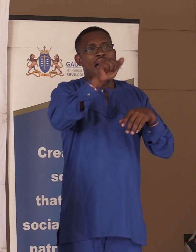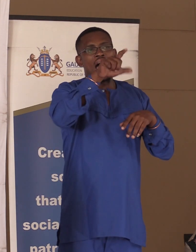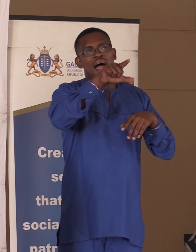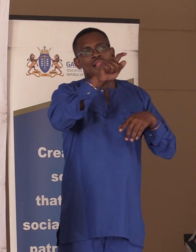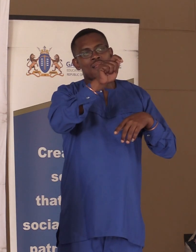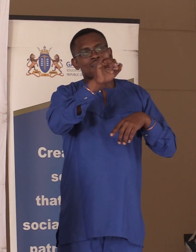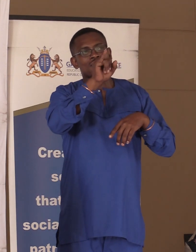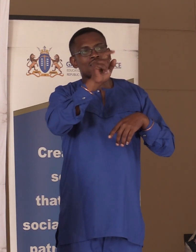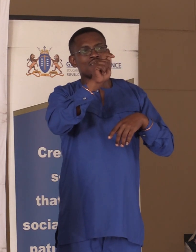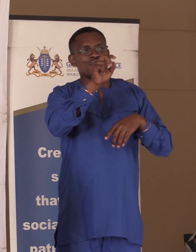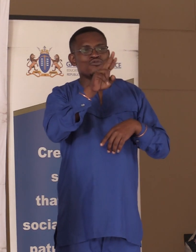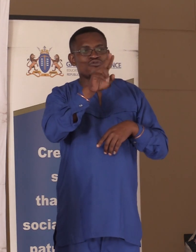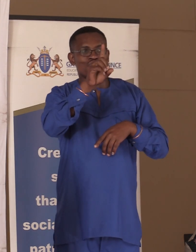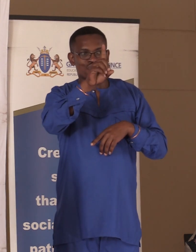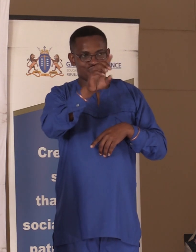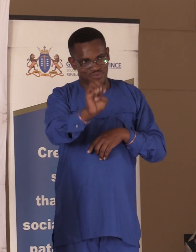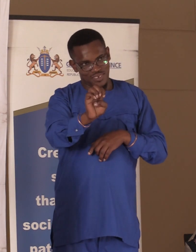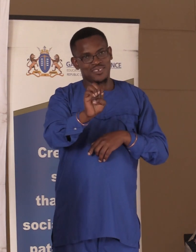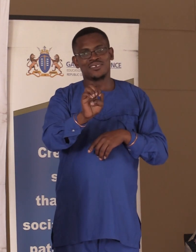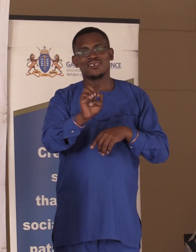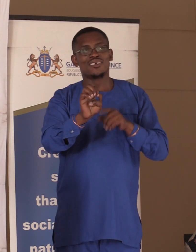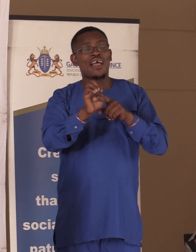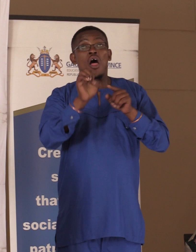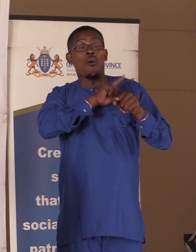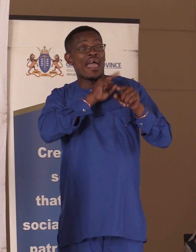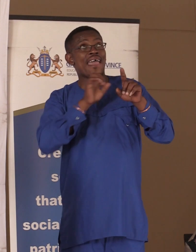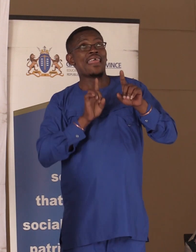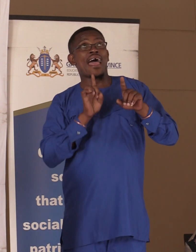Altitude, right? The altitude is a problem because the higher